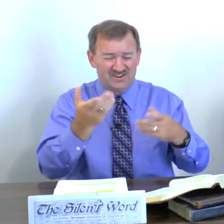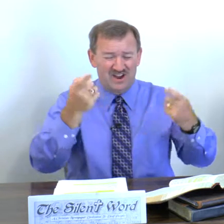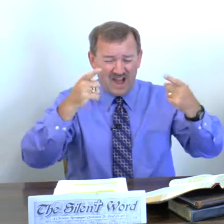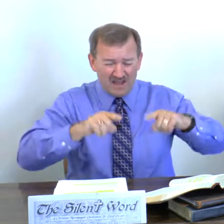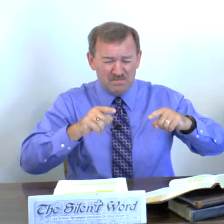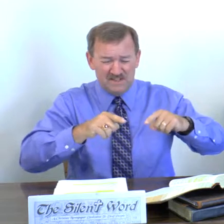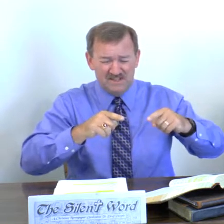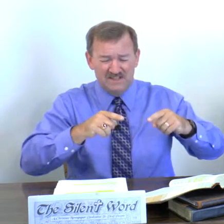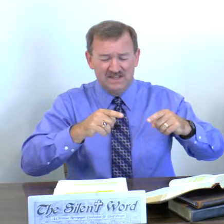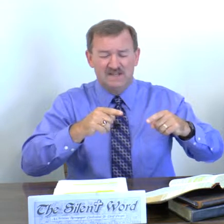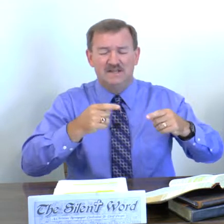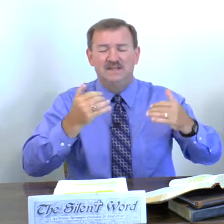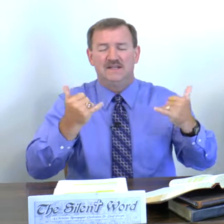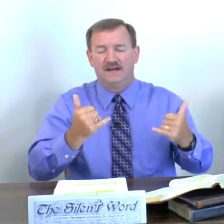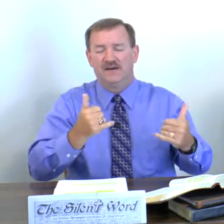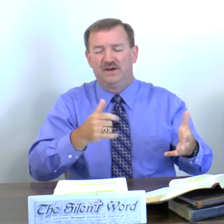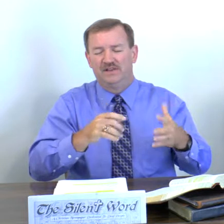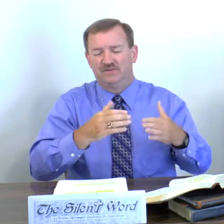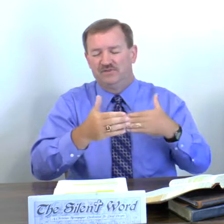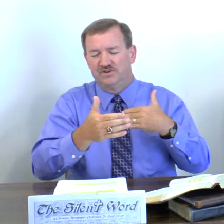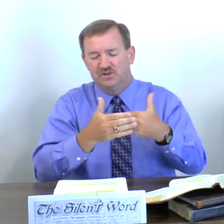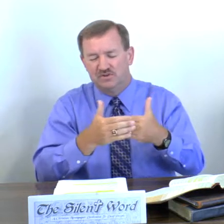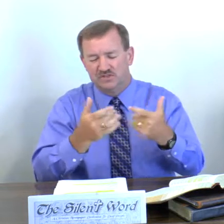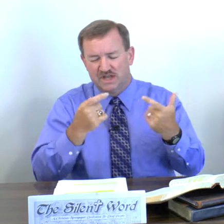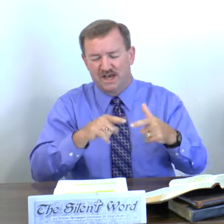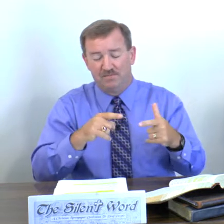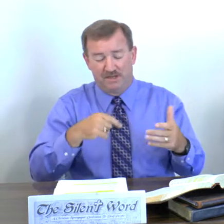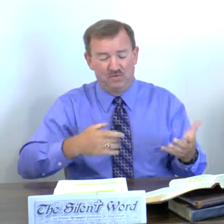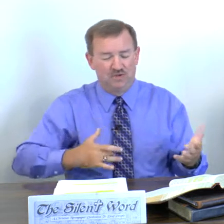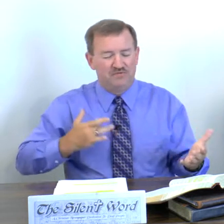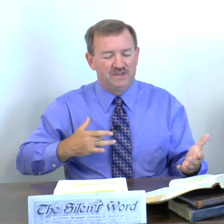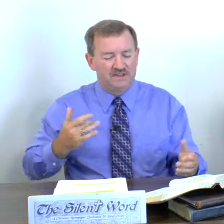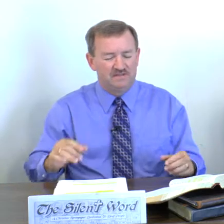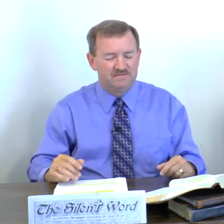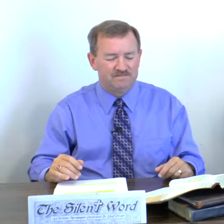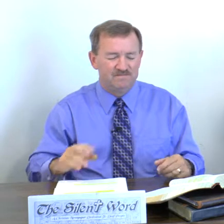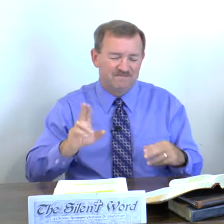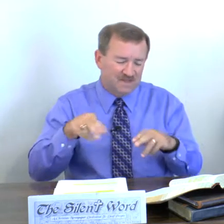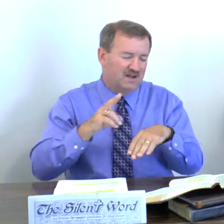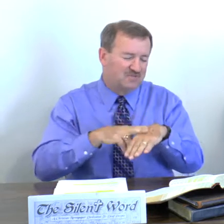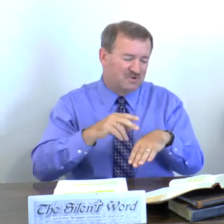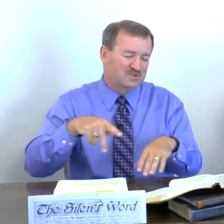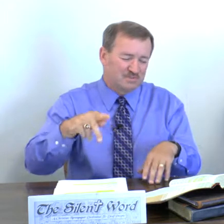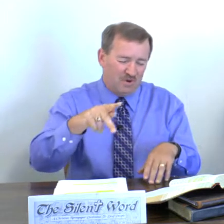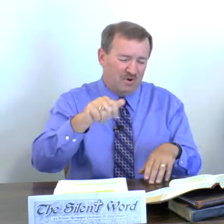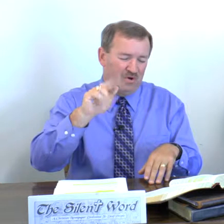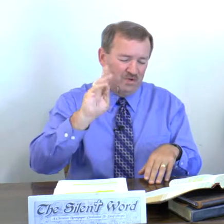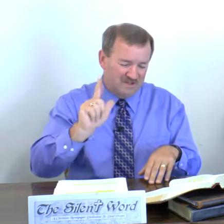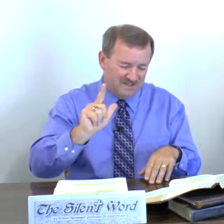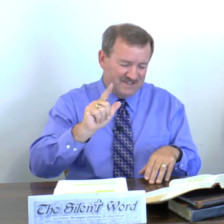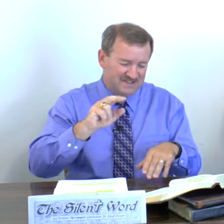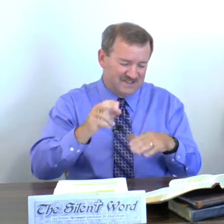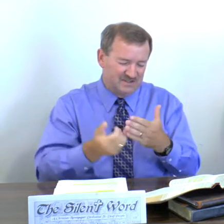are happening now, and they're very close to happening, we feel. Of course, Paul in the